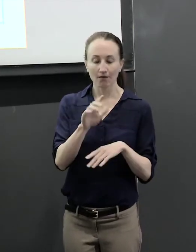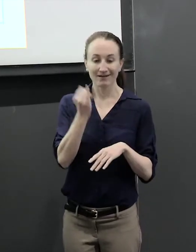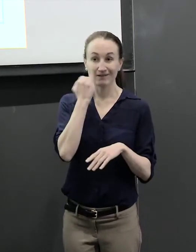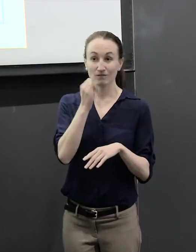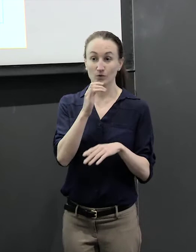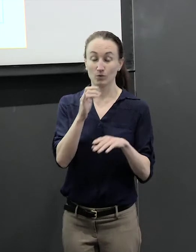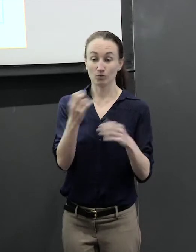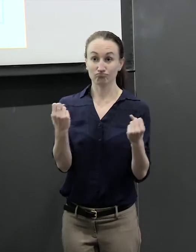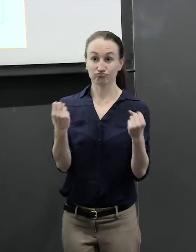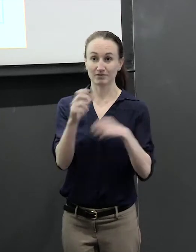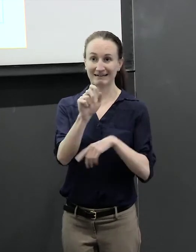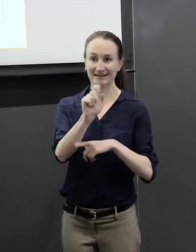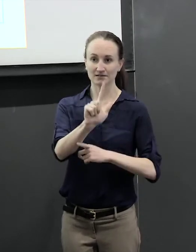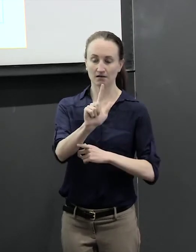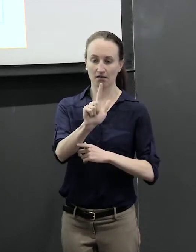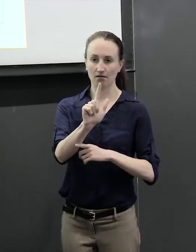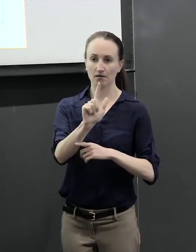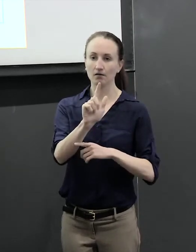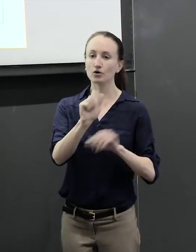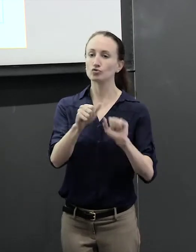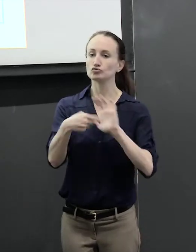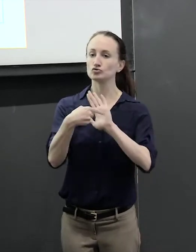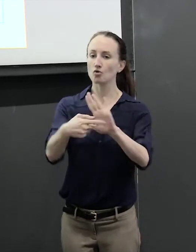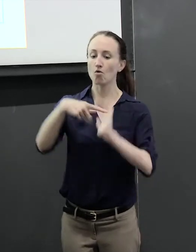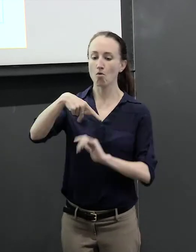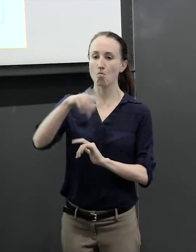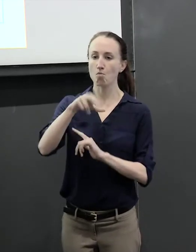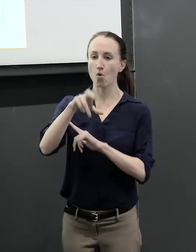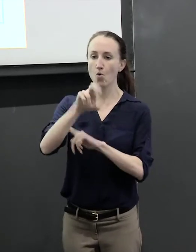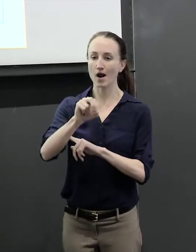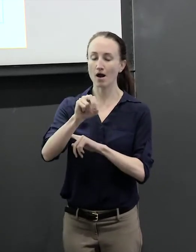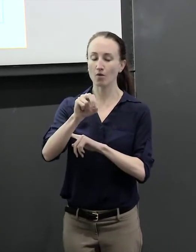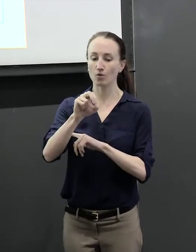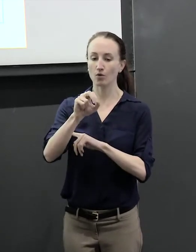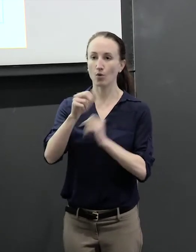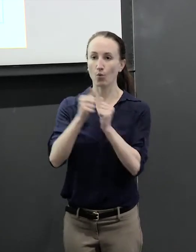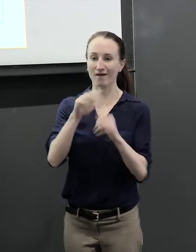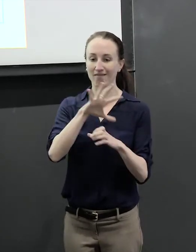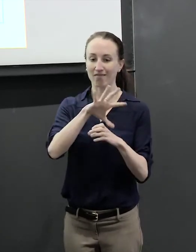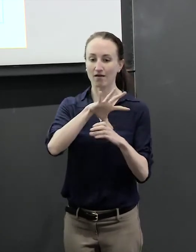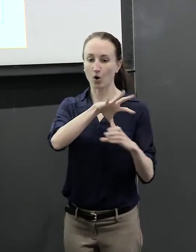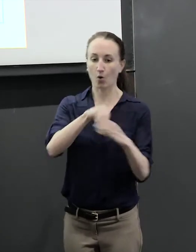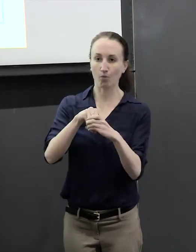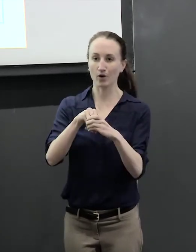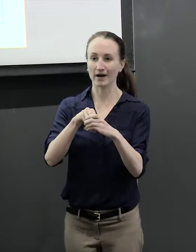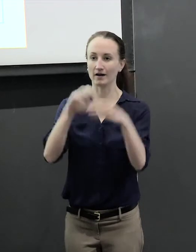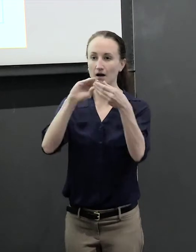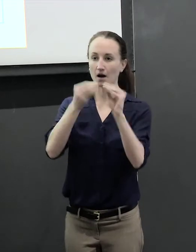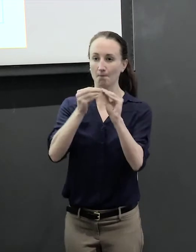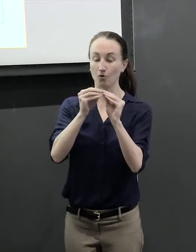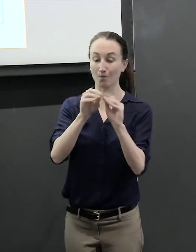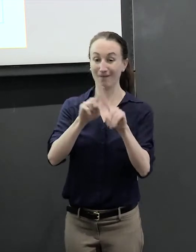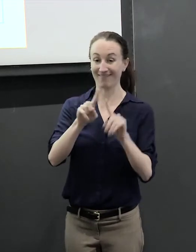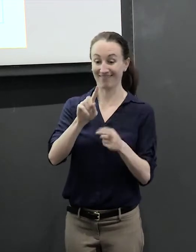to have a pronoun with an incorporated nominal. But 9 is really not a grammatical